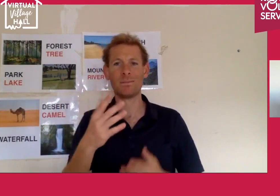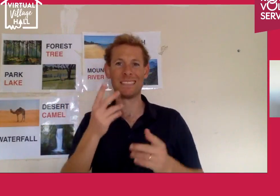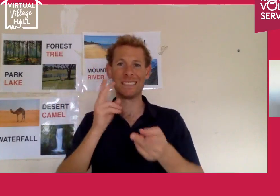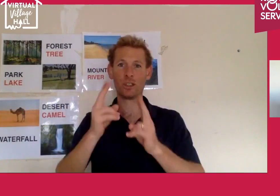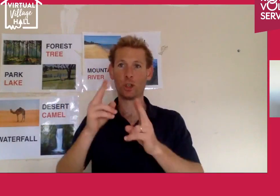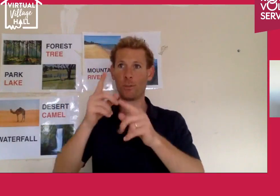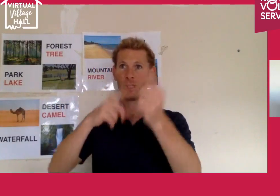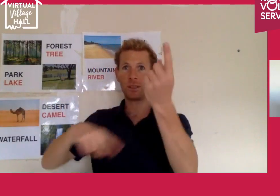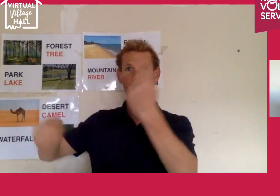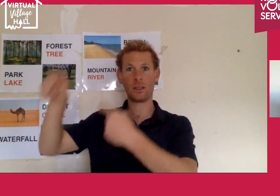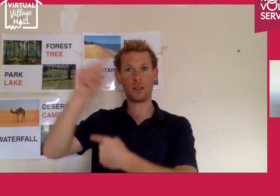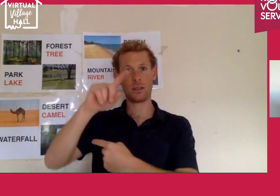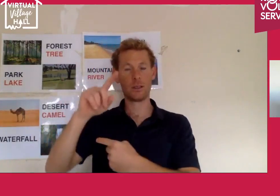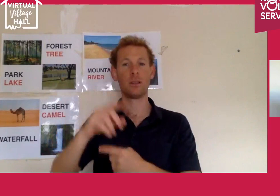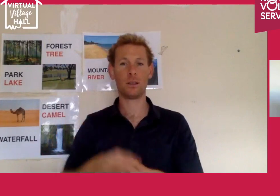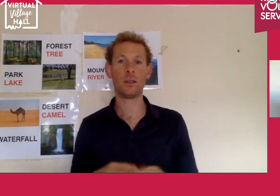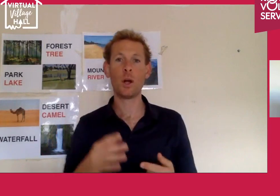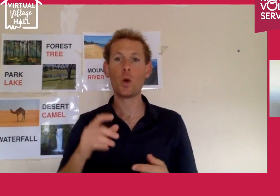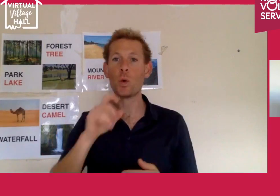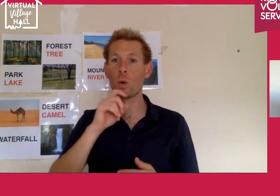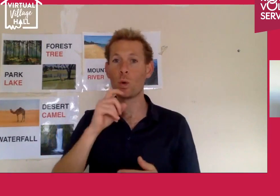put in place, they can work perfectly. They can be very, very smooth.